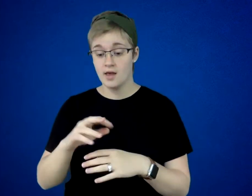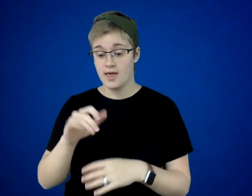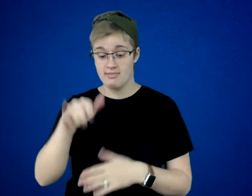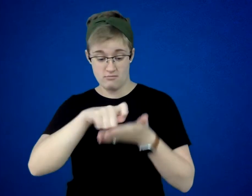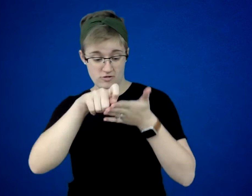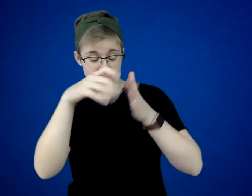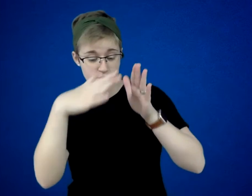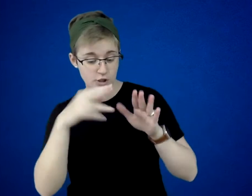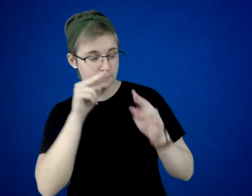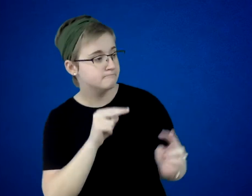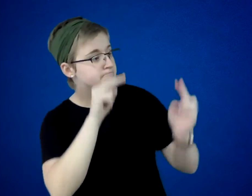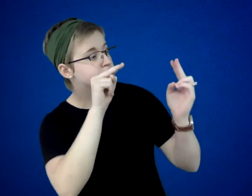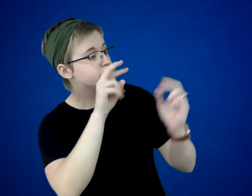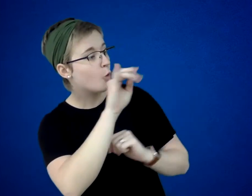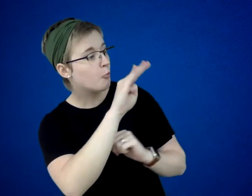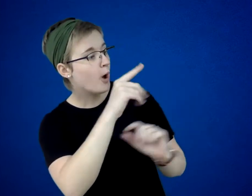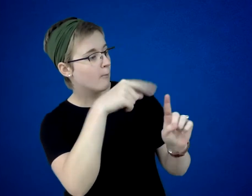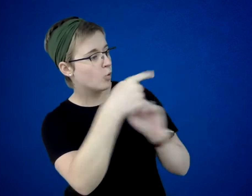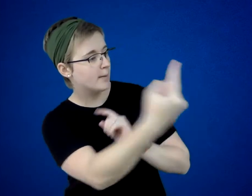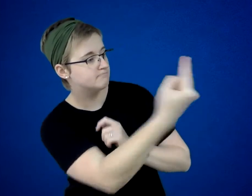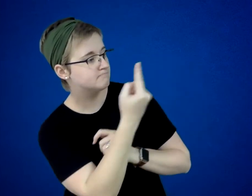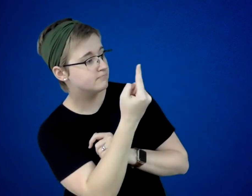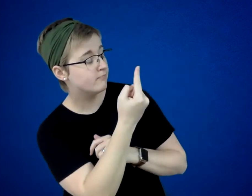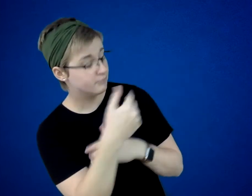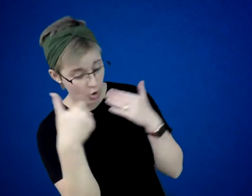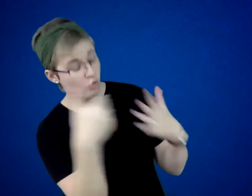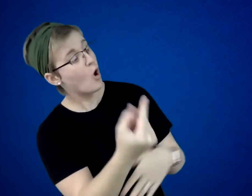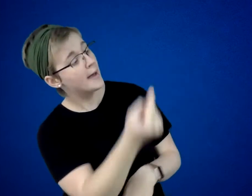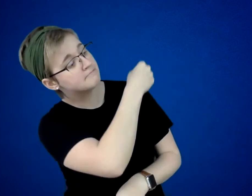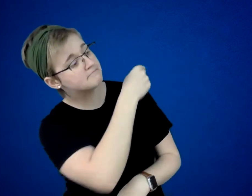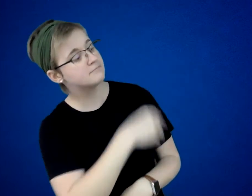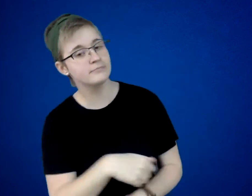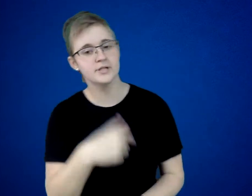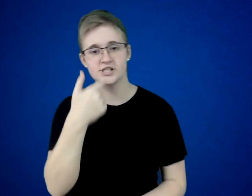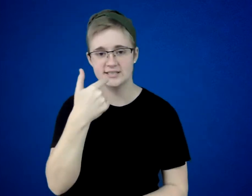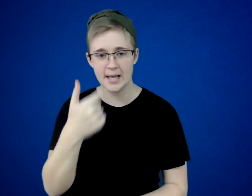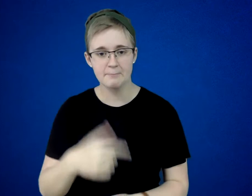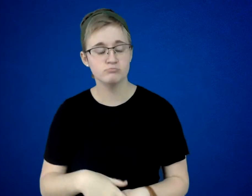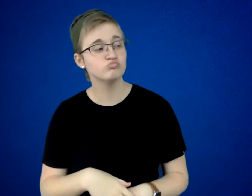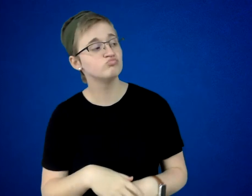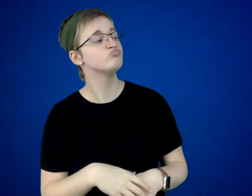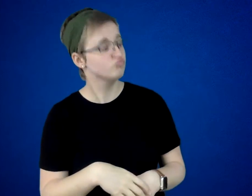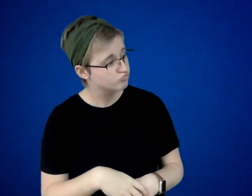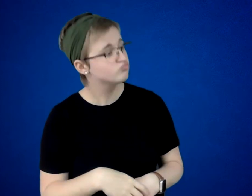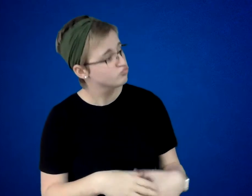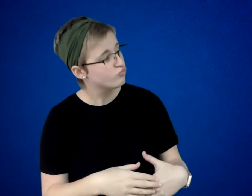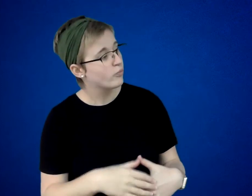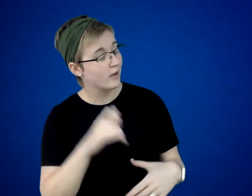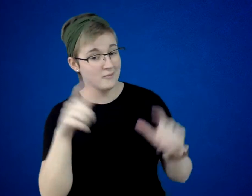up at Rob when he walked in. "Go right on back," she said, nodding her big blonde head of hair.